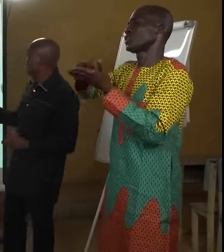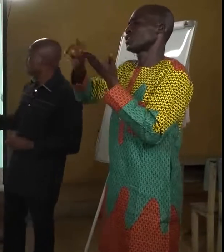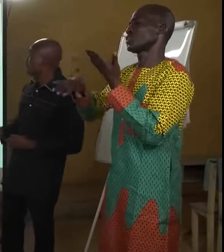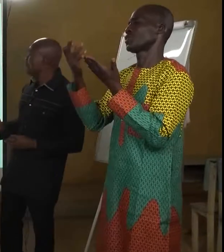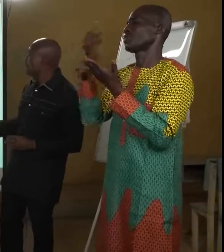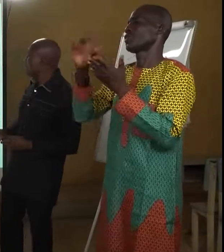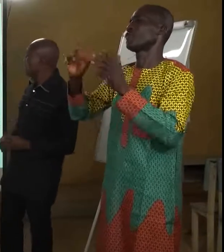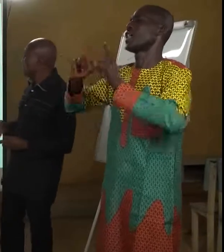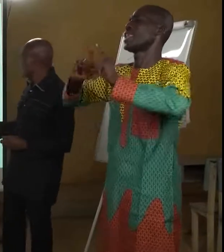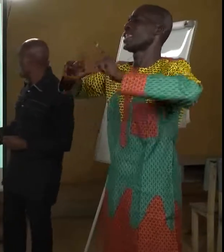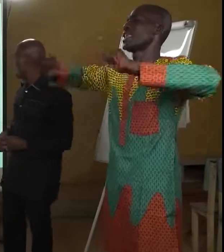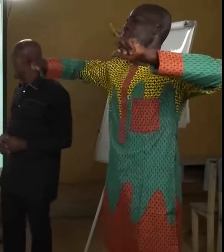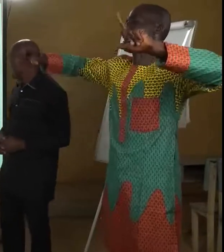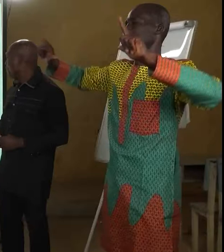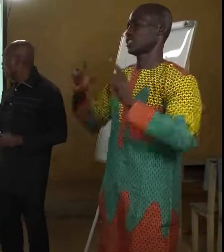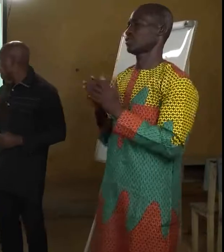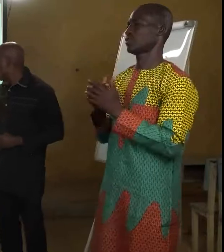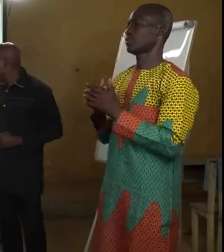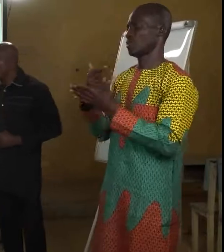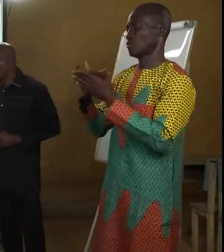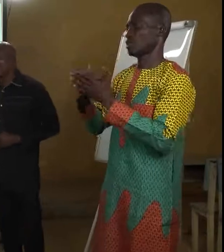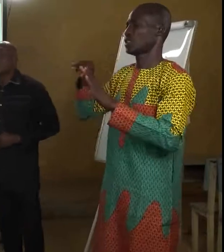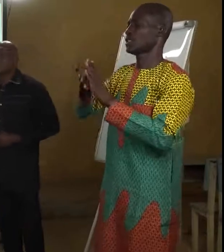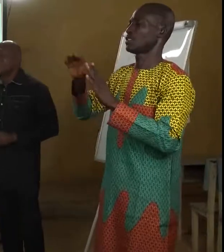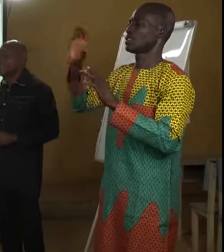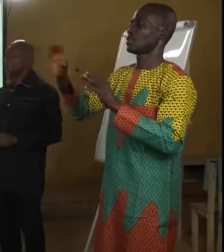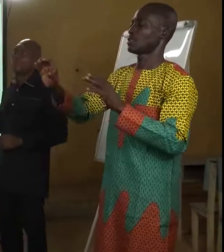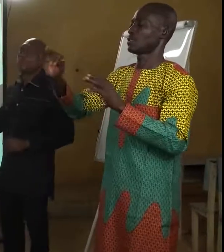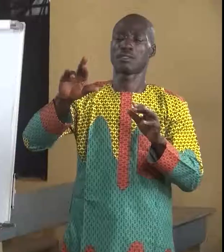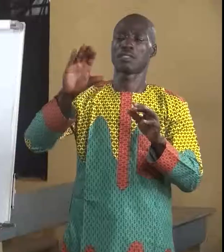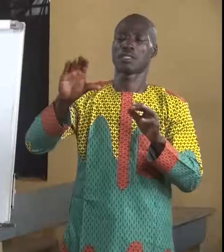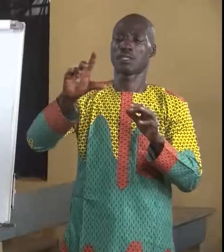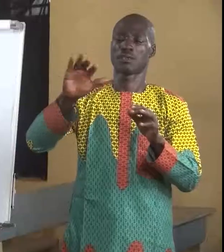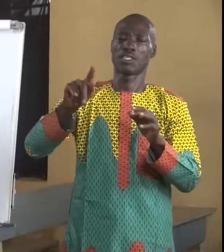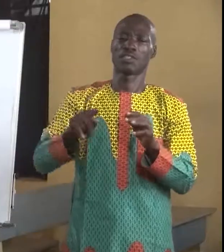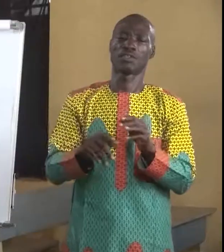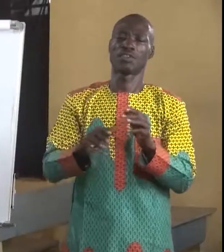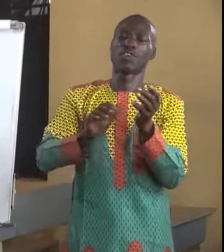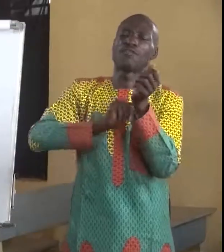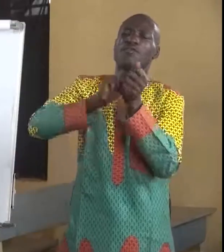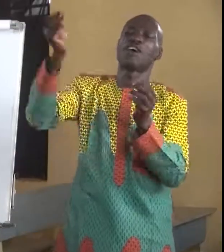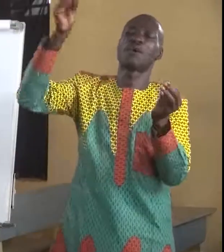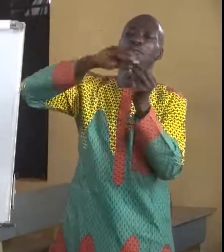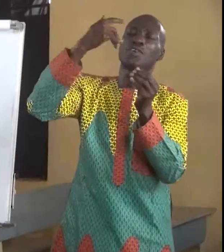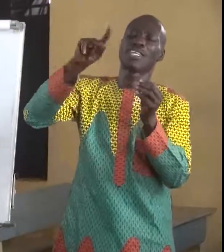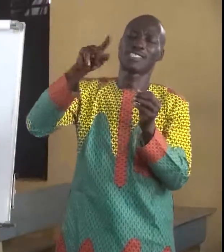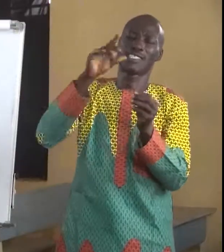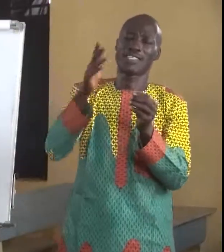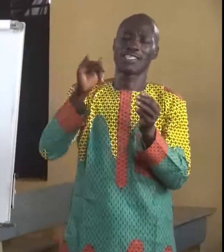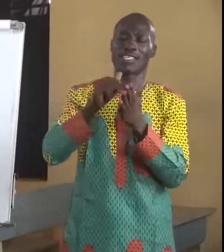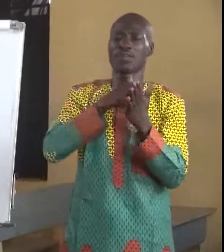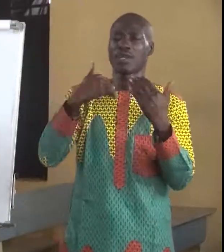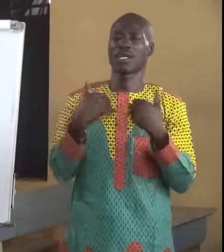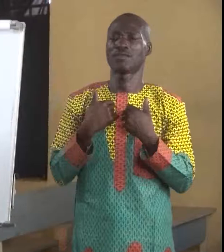resulting in a large volume of money in circulation, far more than the available goods and services in the country. When the volume